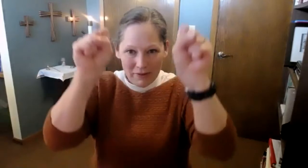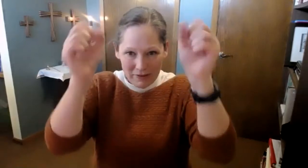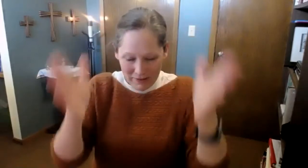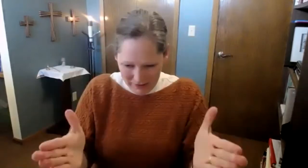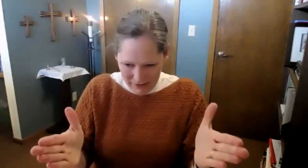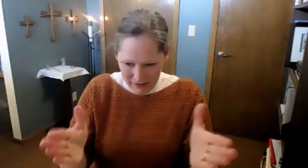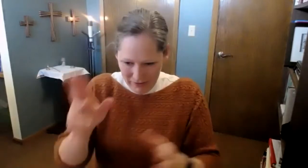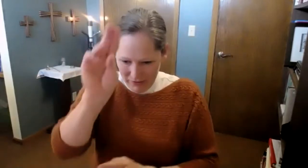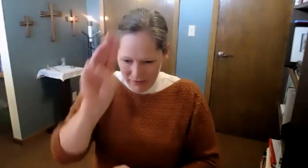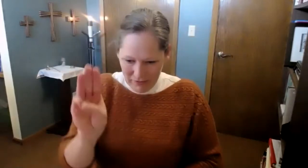and of the Savior